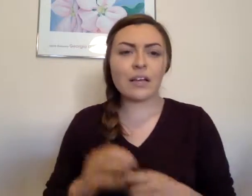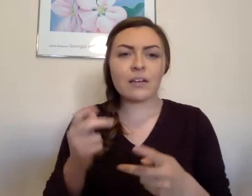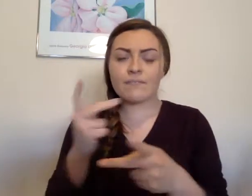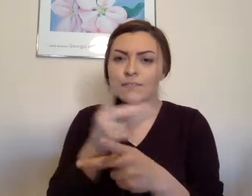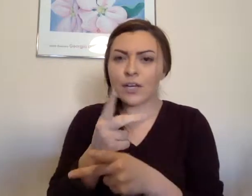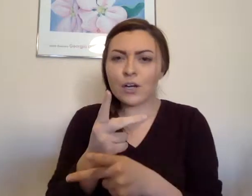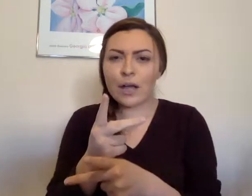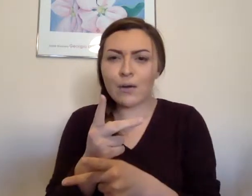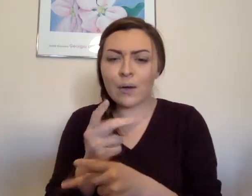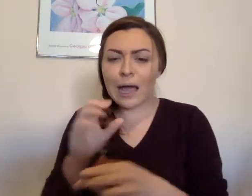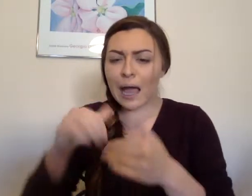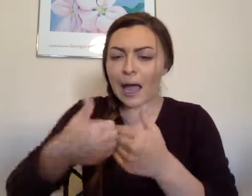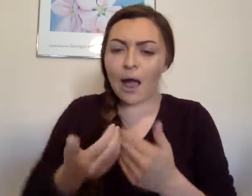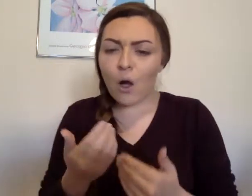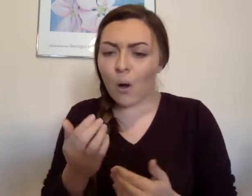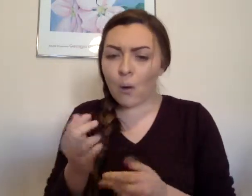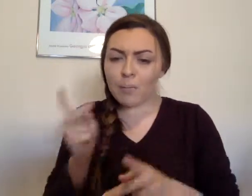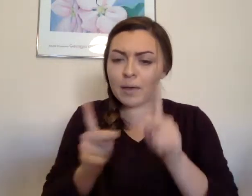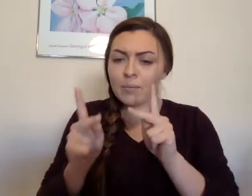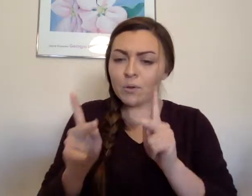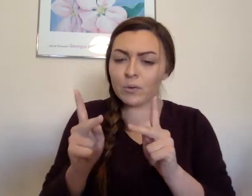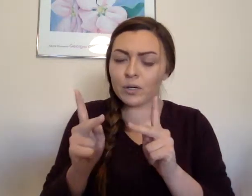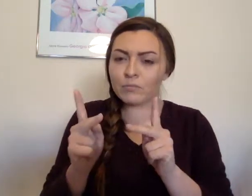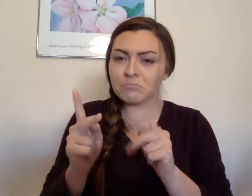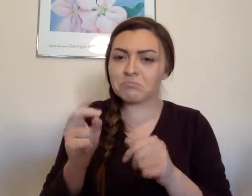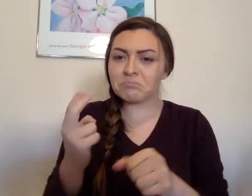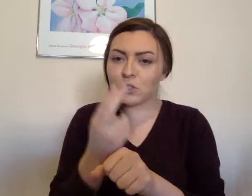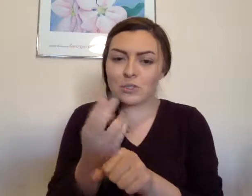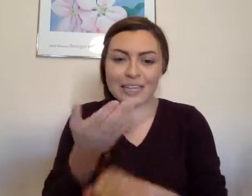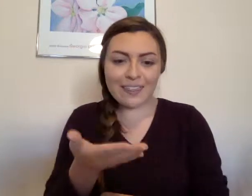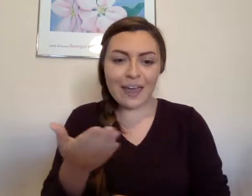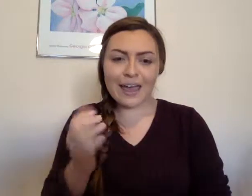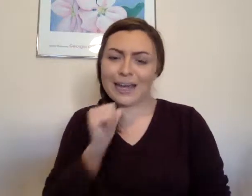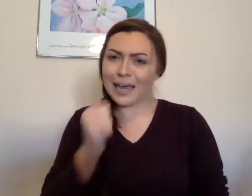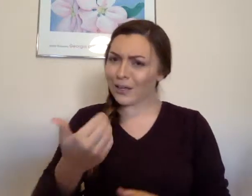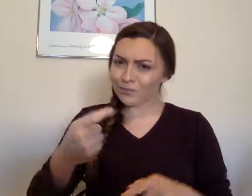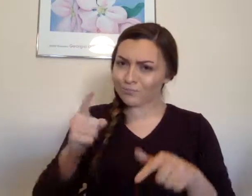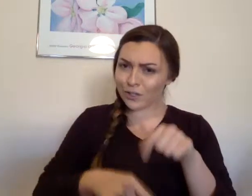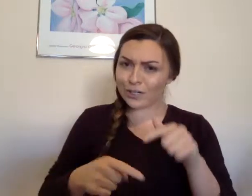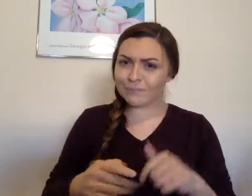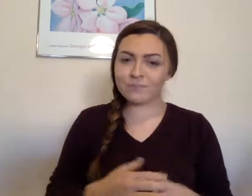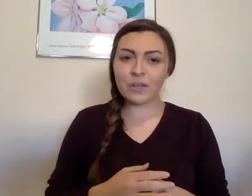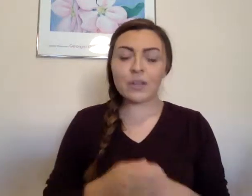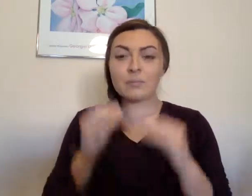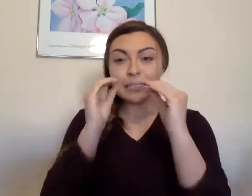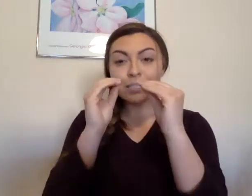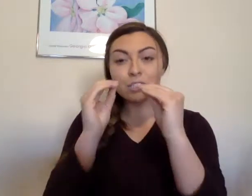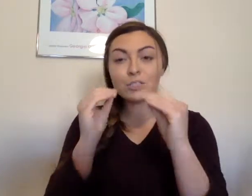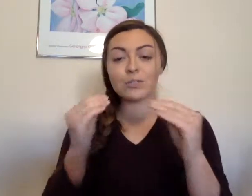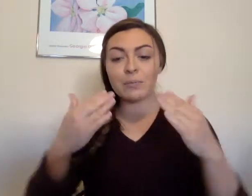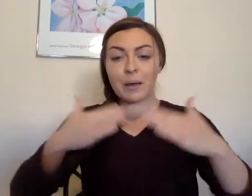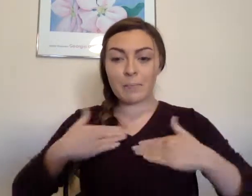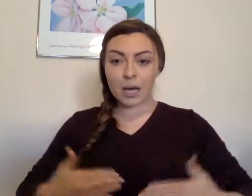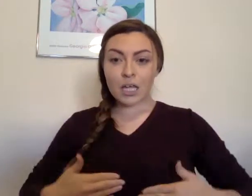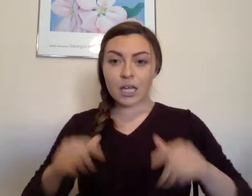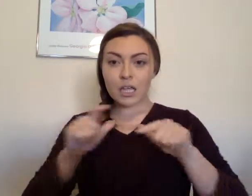I wasn't. So let me teach you a little bit about body language so you can understand what's going on here. When